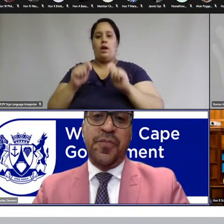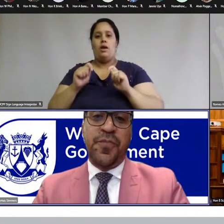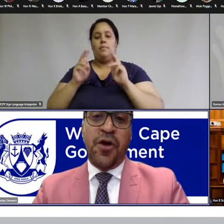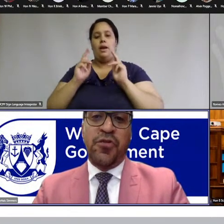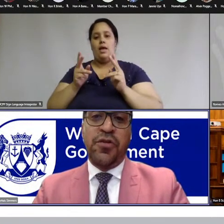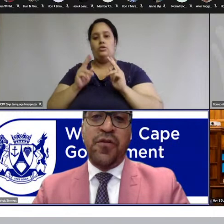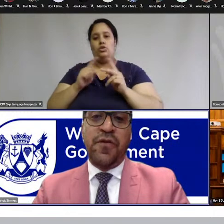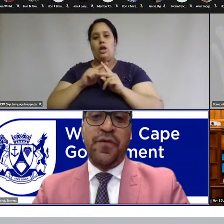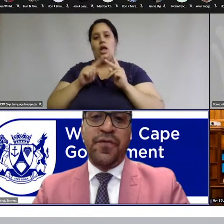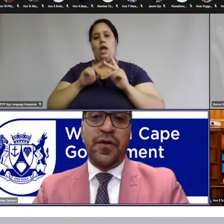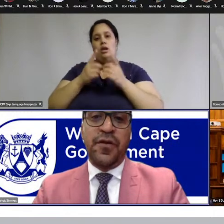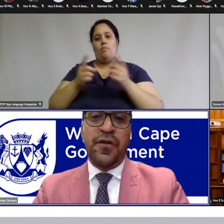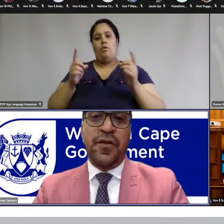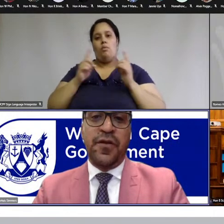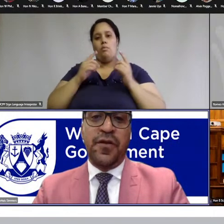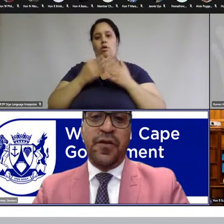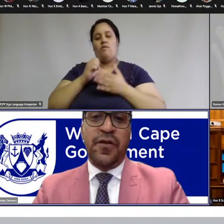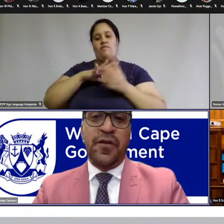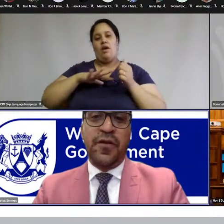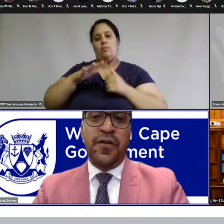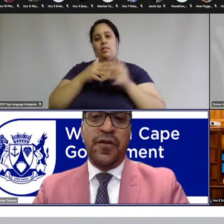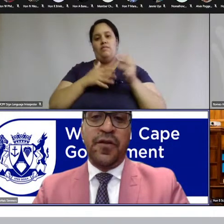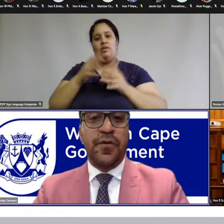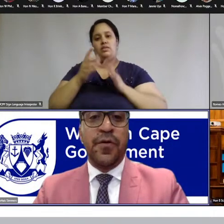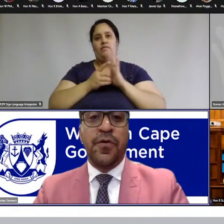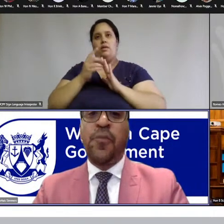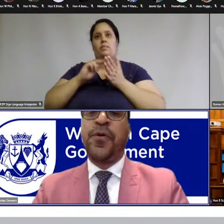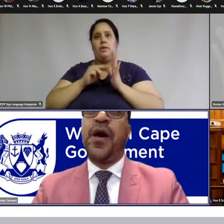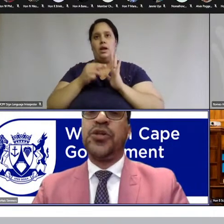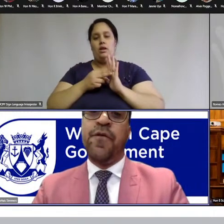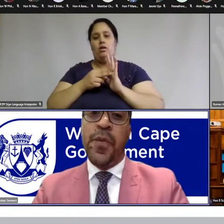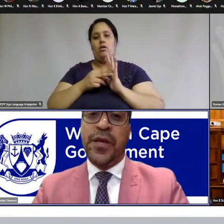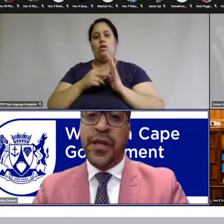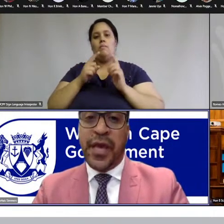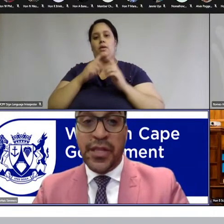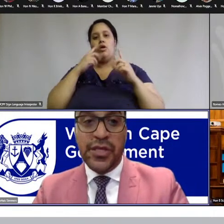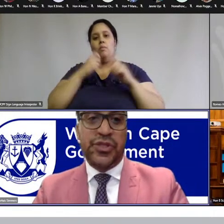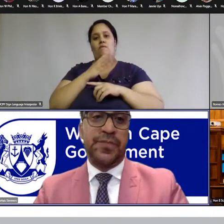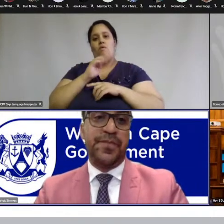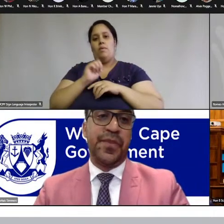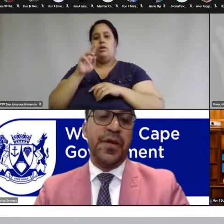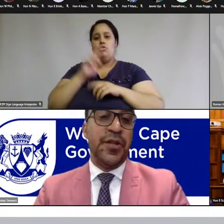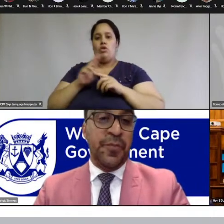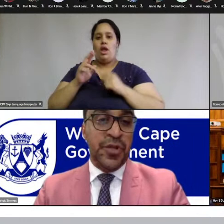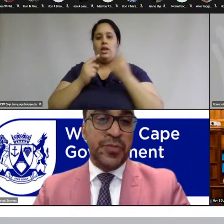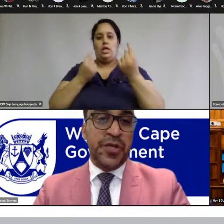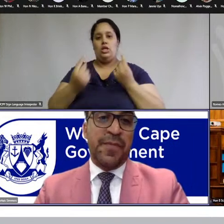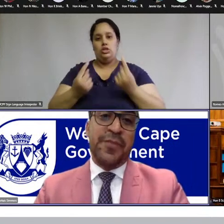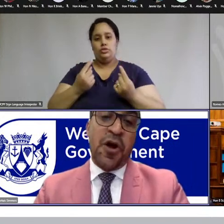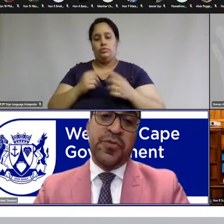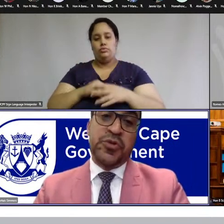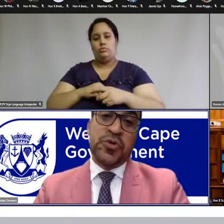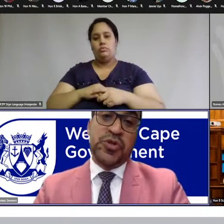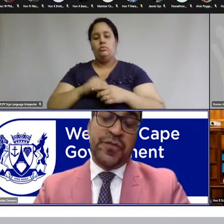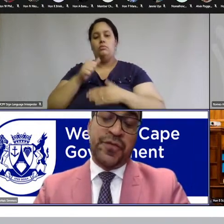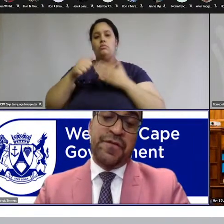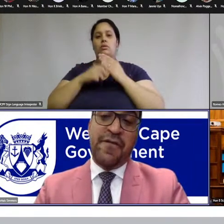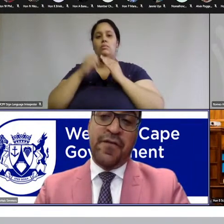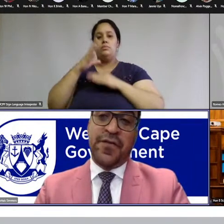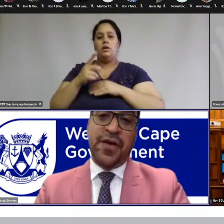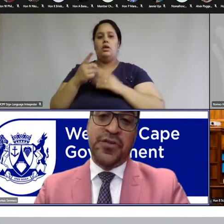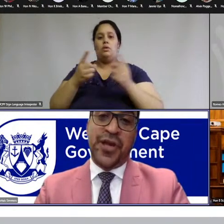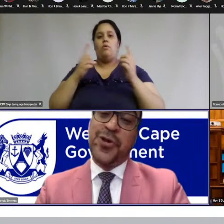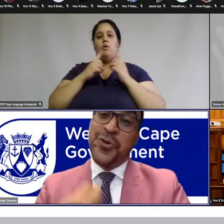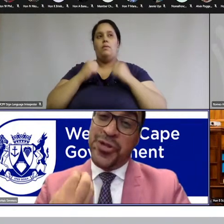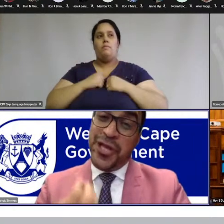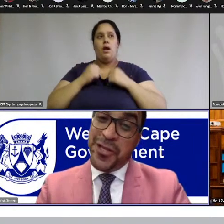and the Department of Environmental Affairs and Development Planning, comprising of 4 million rand each. Deputy Speaker, my department is also